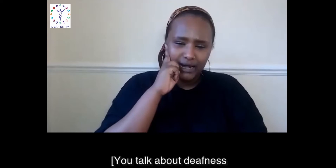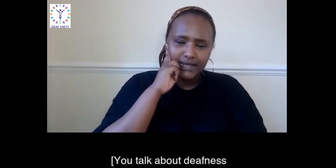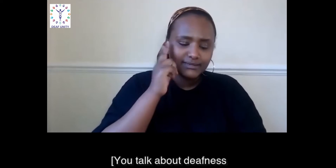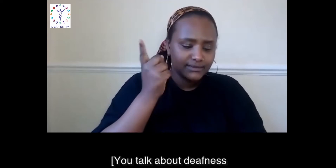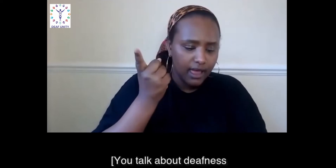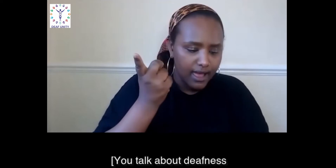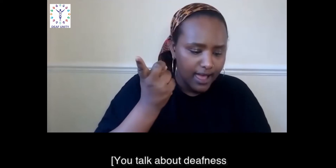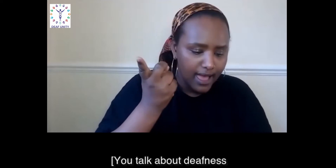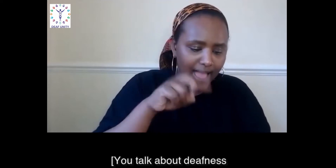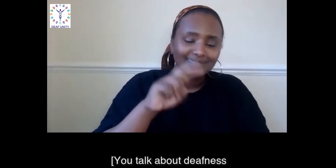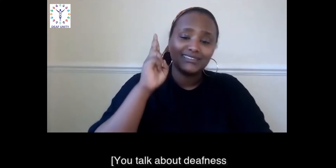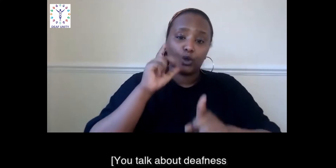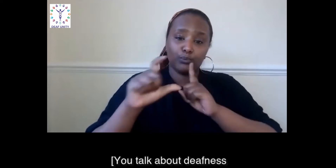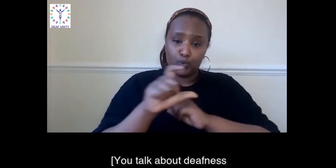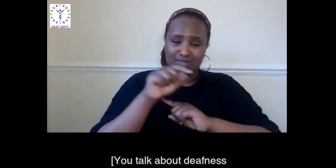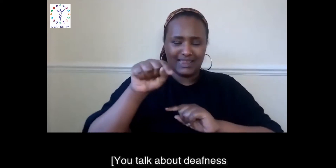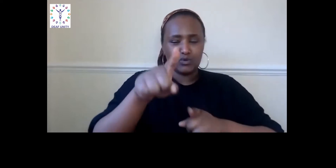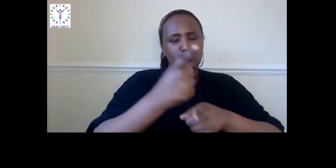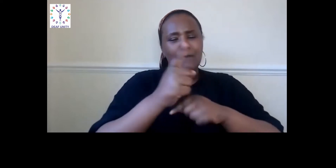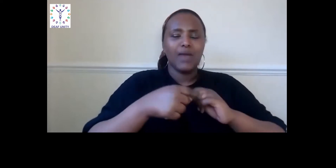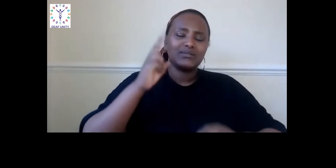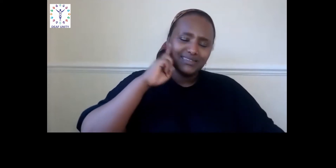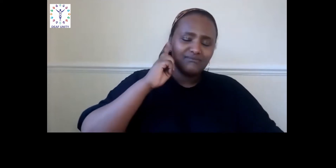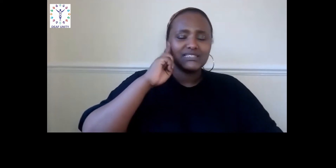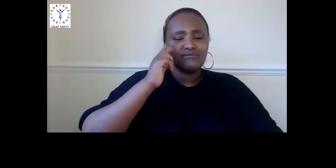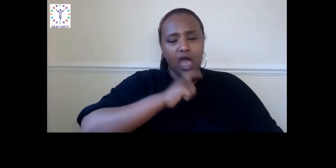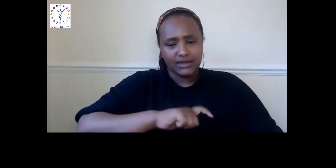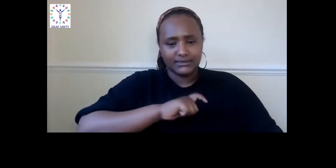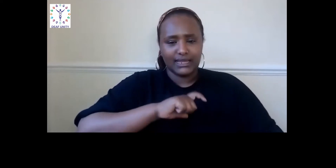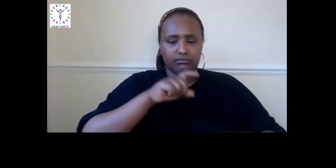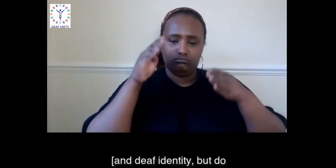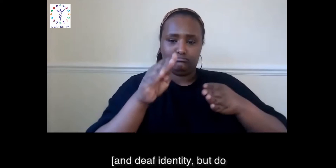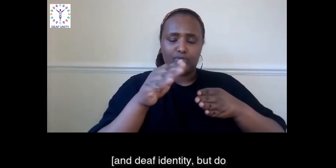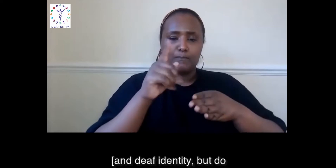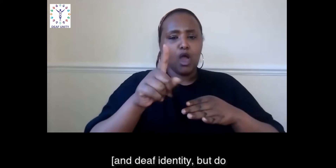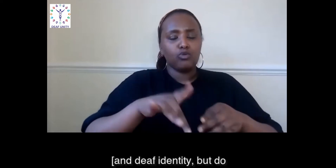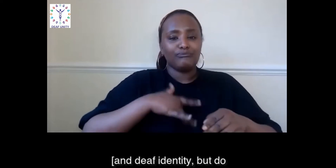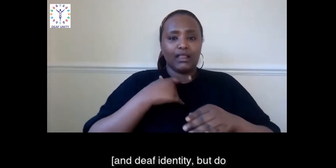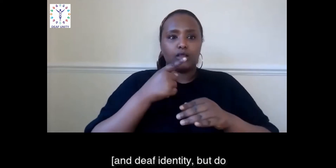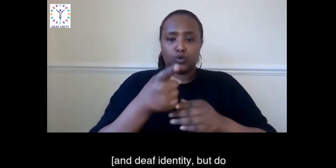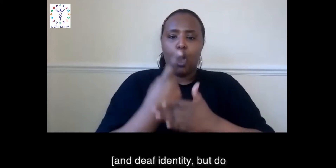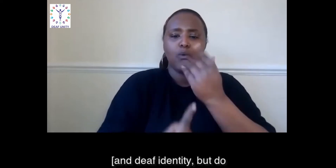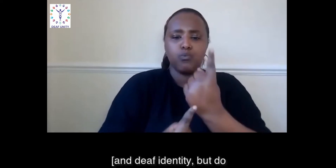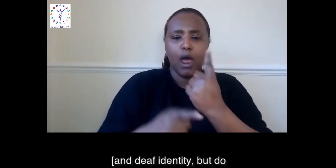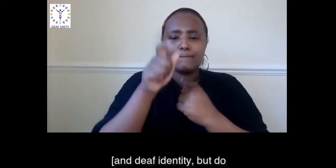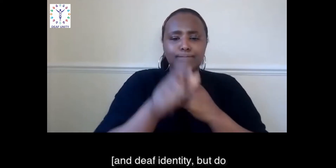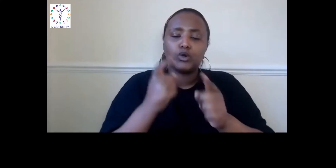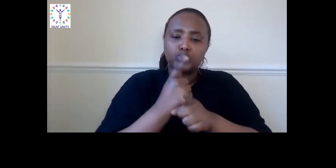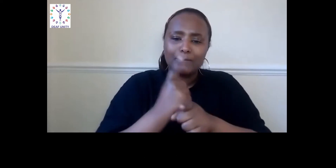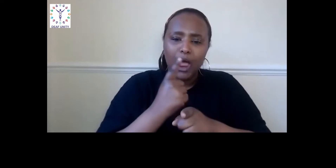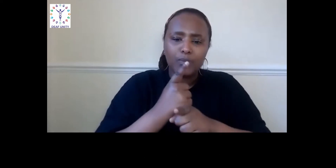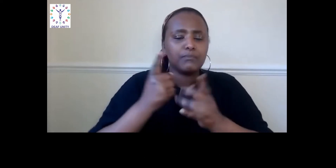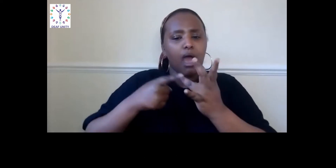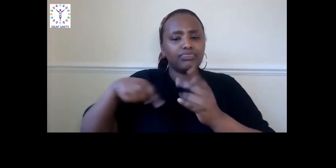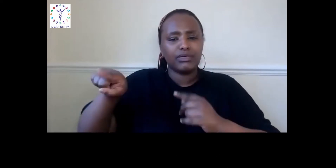you talk about deafness and the deaf community, and you talk about deafness and deaf identity, but do you feel you're the only person